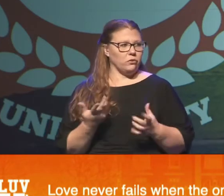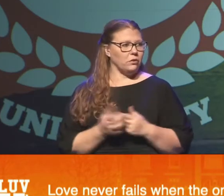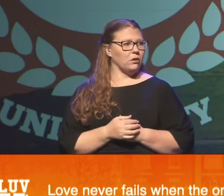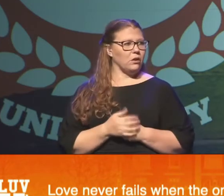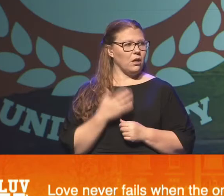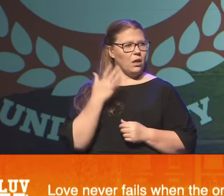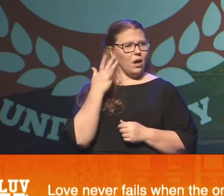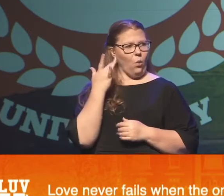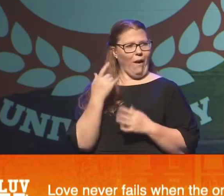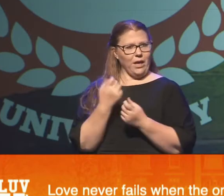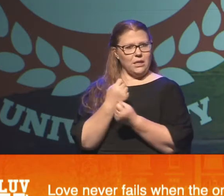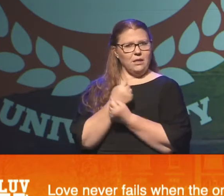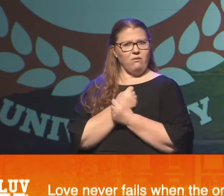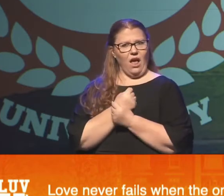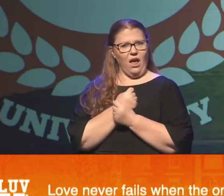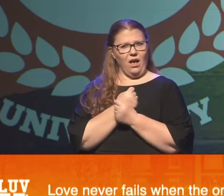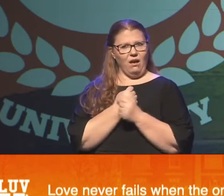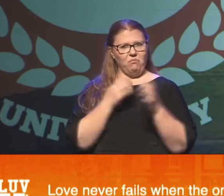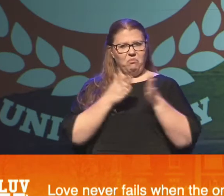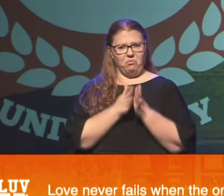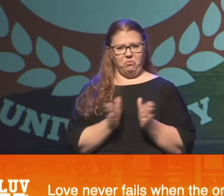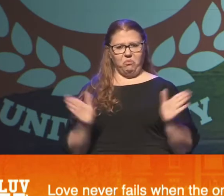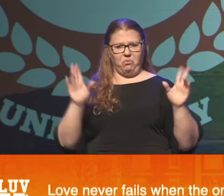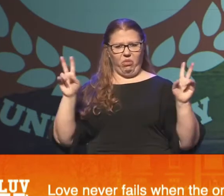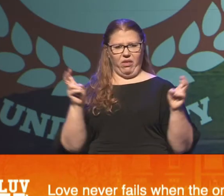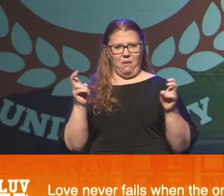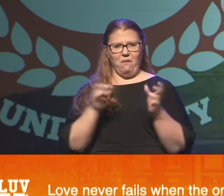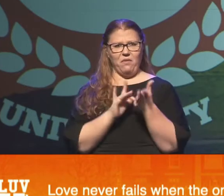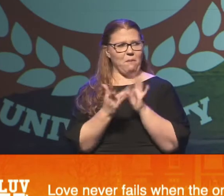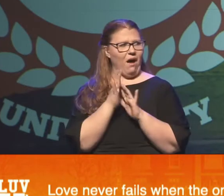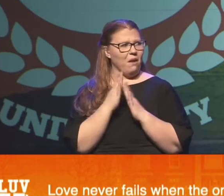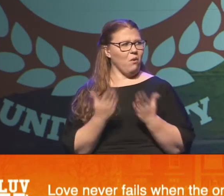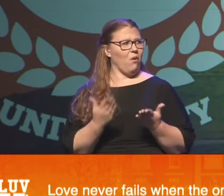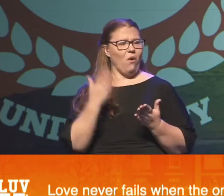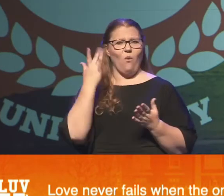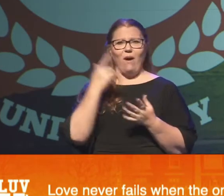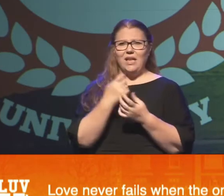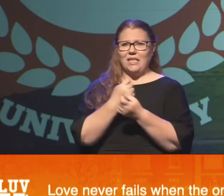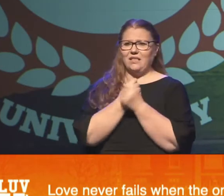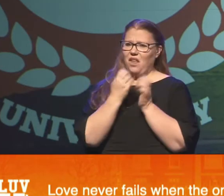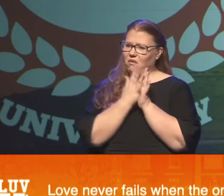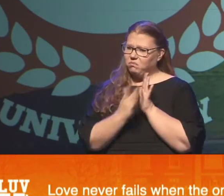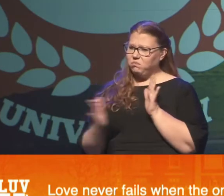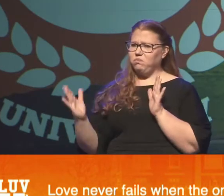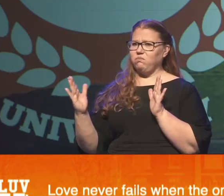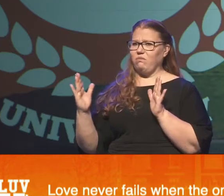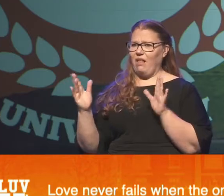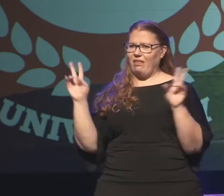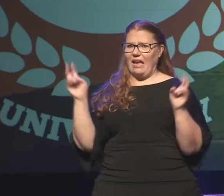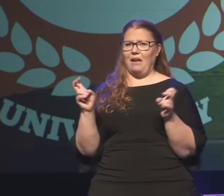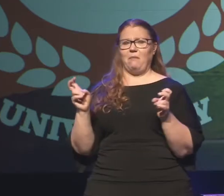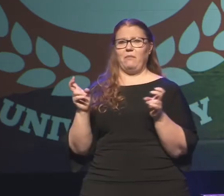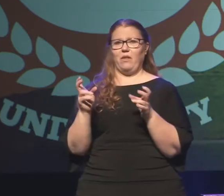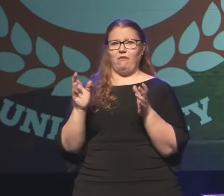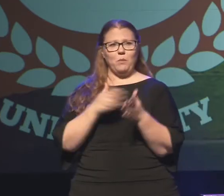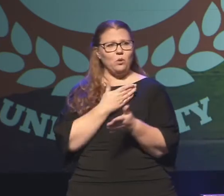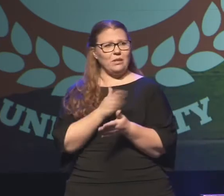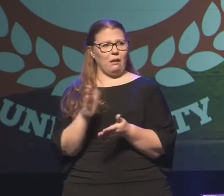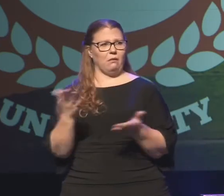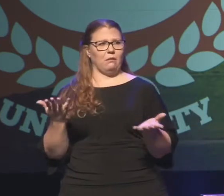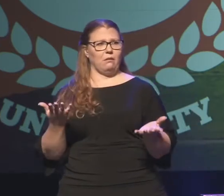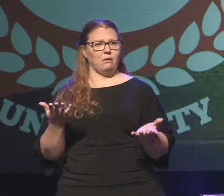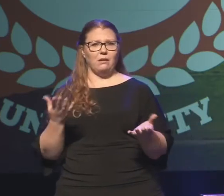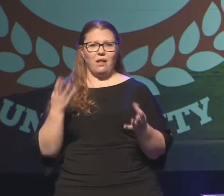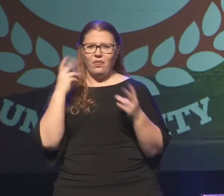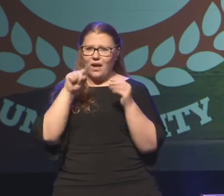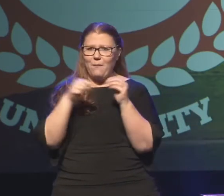Why is love the overarching theme of the Bible? Why is love the overarching theme of music? I mean,